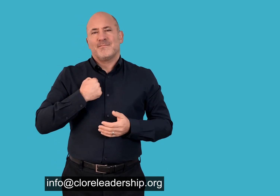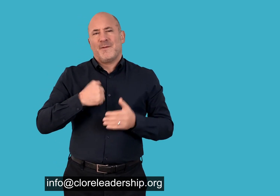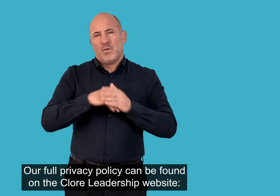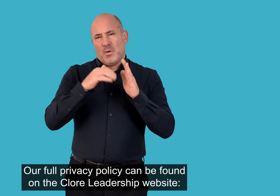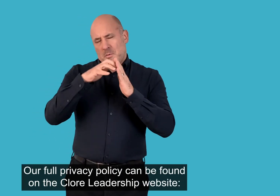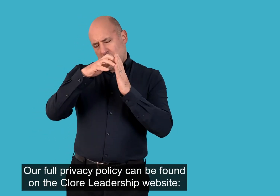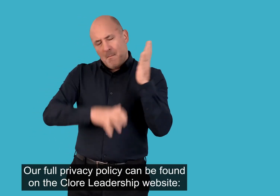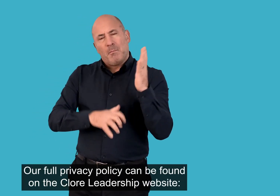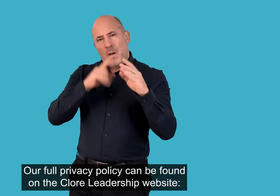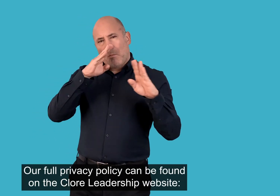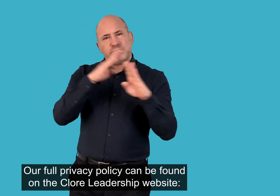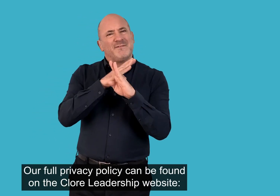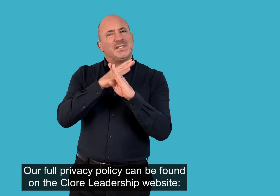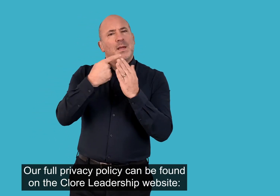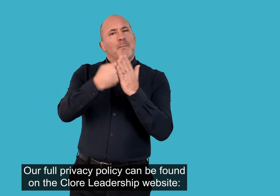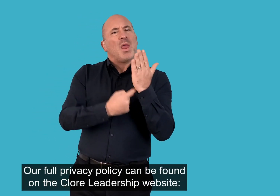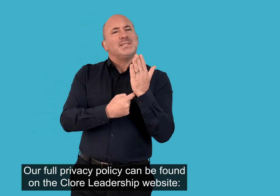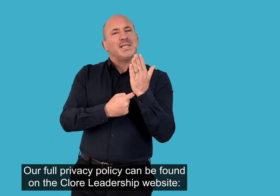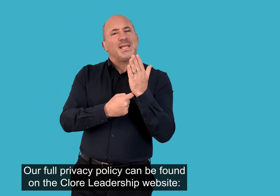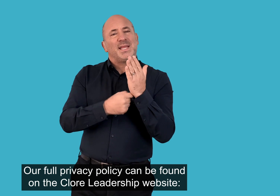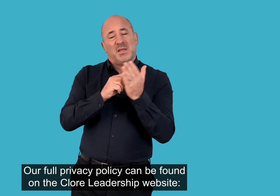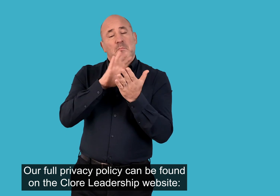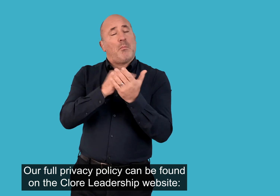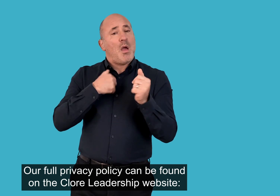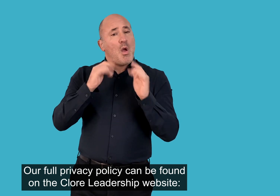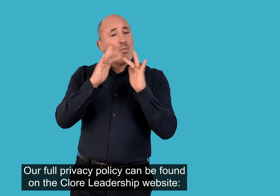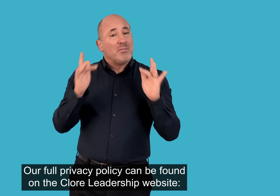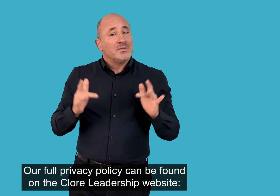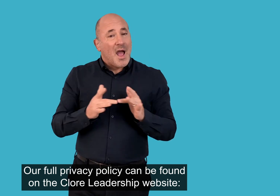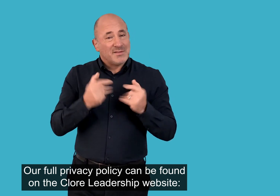info@cloreleadership.org. Our full privacy policy can be found on the Clore Leadership website